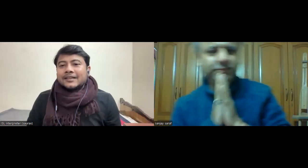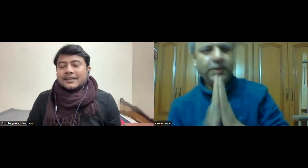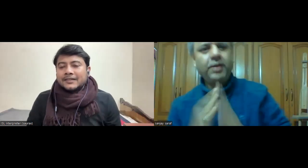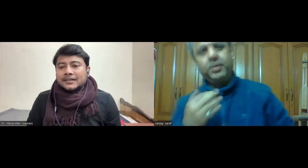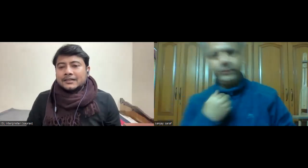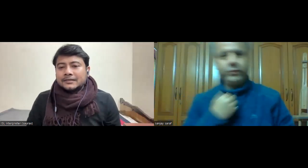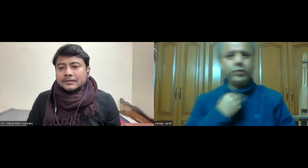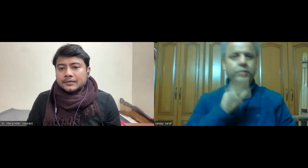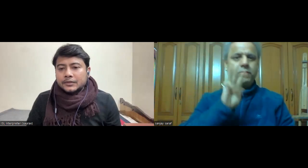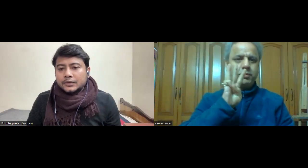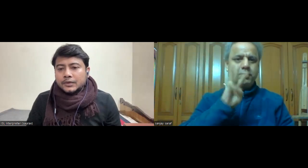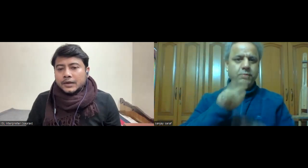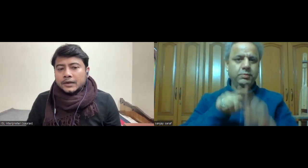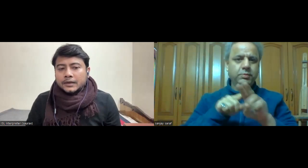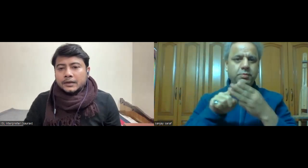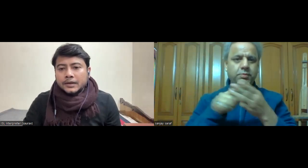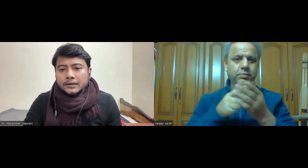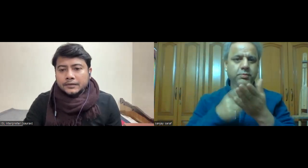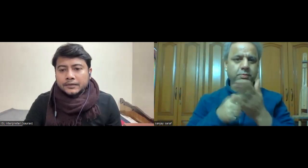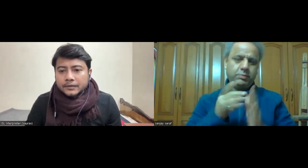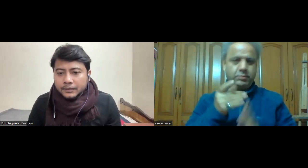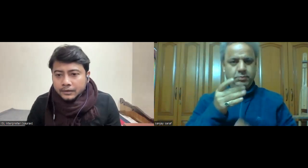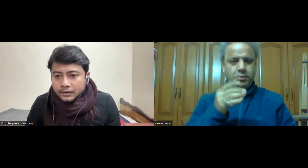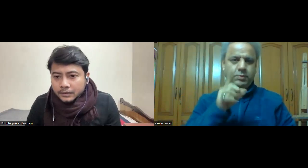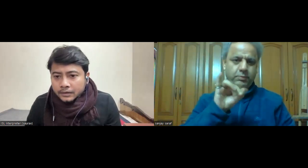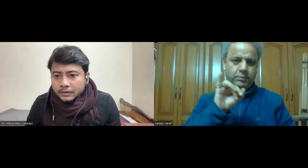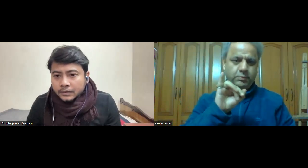Hare Krishna Mataji, Namaskar. So